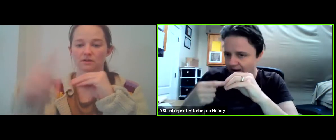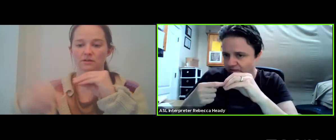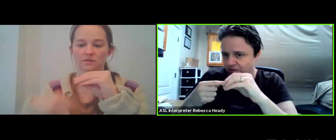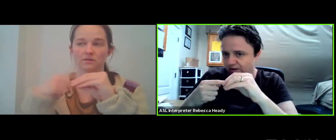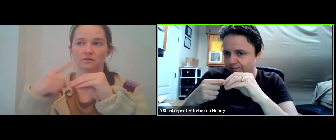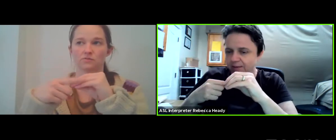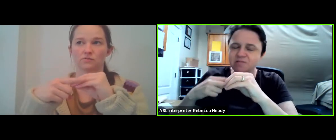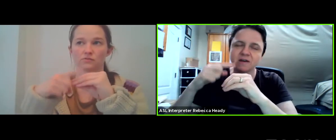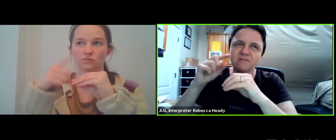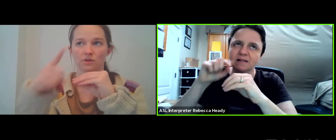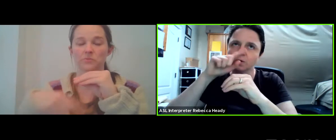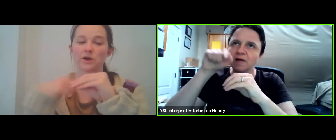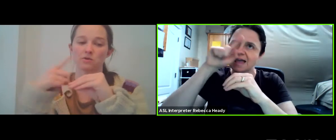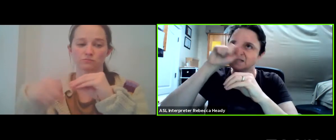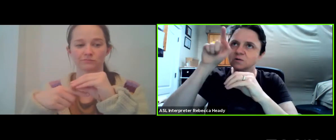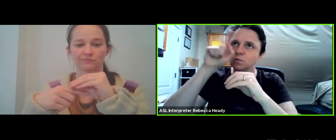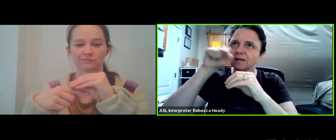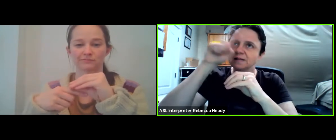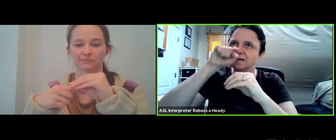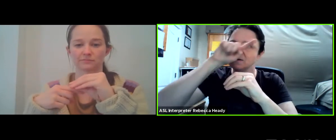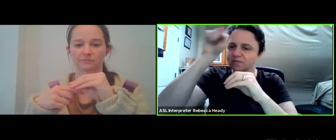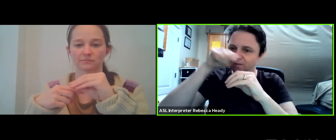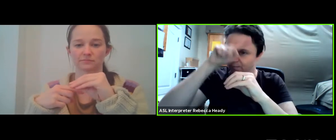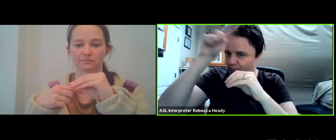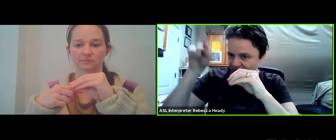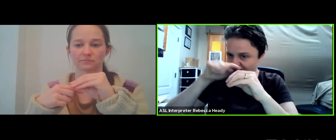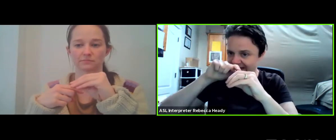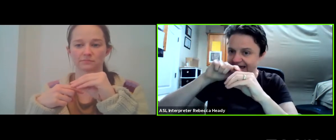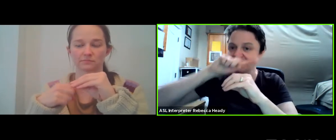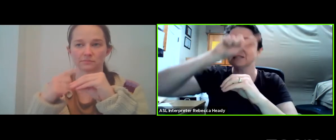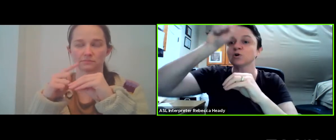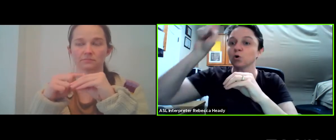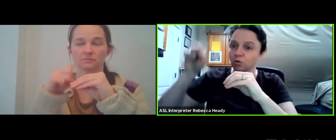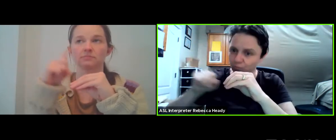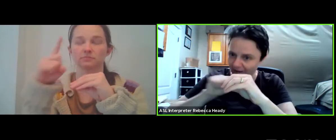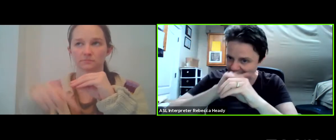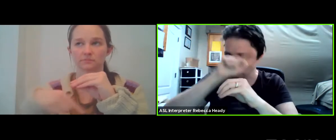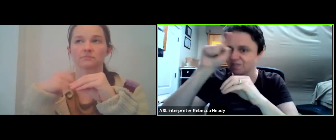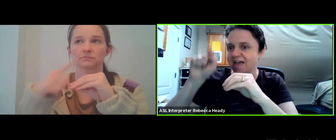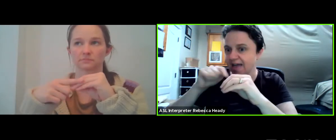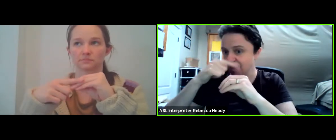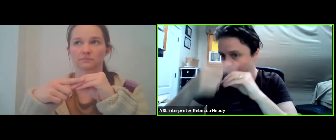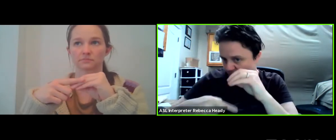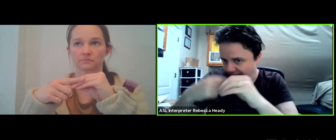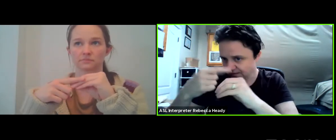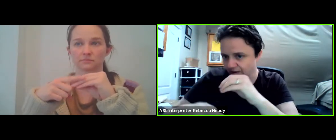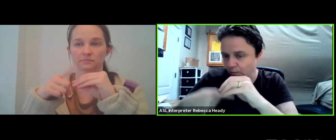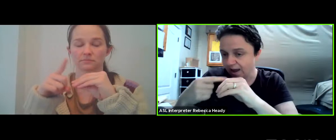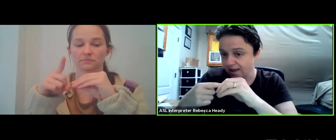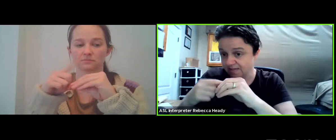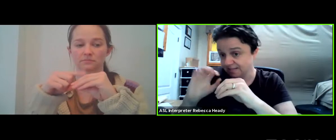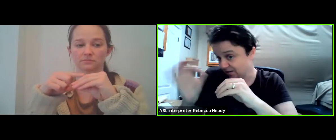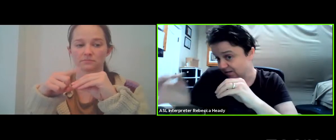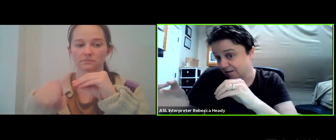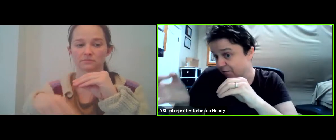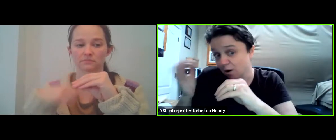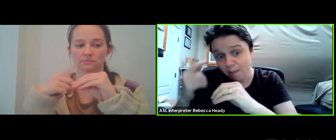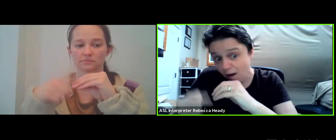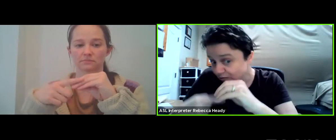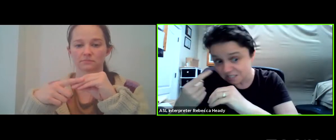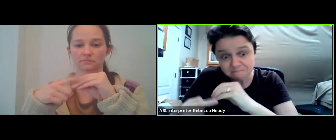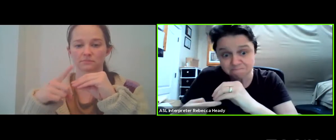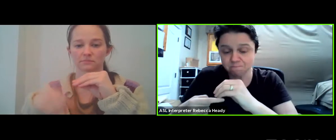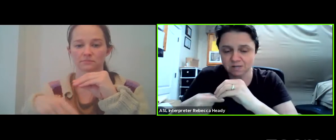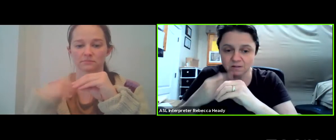going around. You can maybe think of that little A squiggly with the A circle around the A. Maybe that's another way. That's the sign